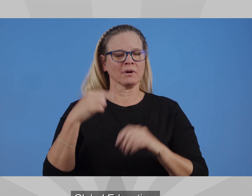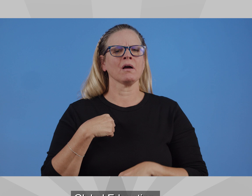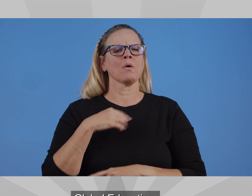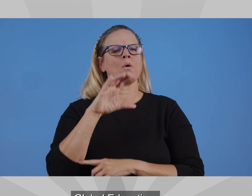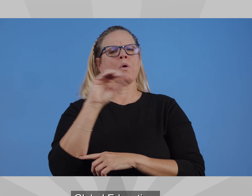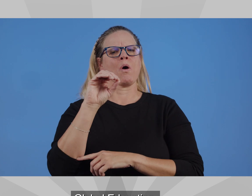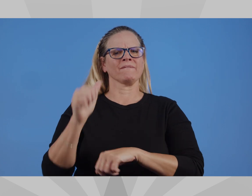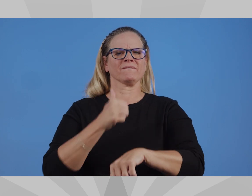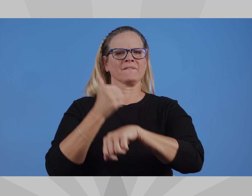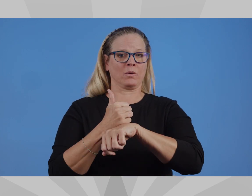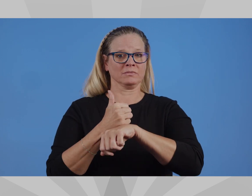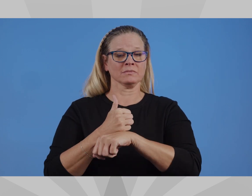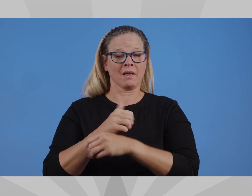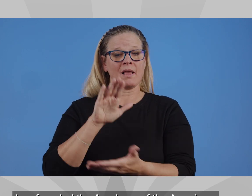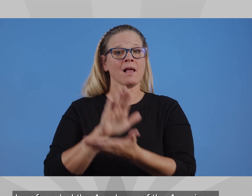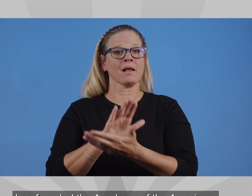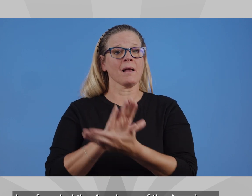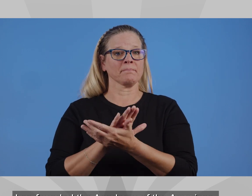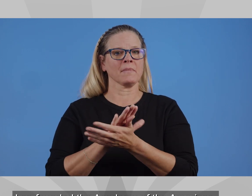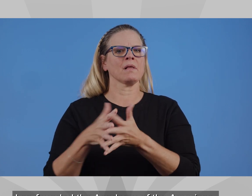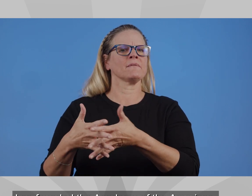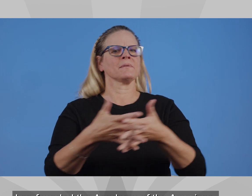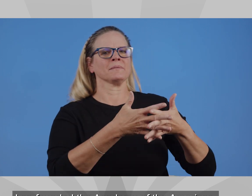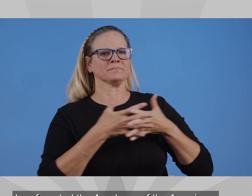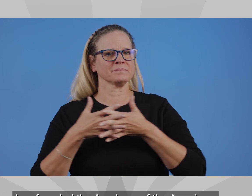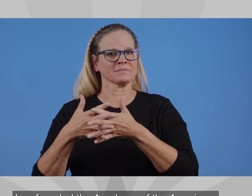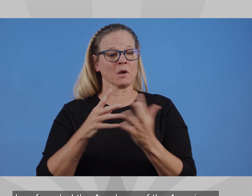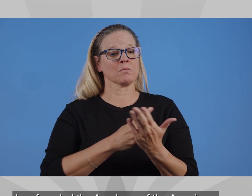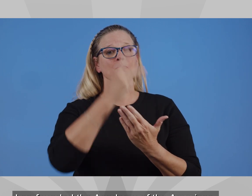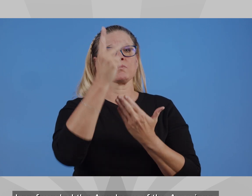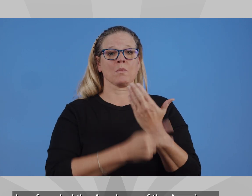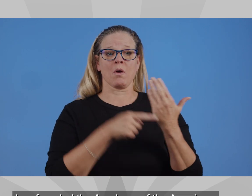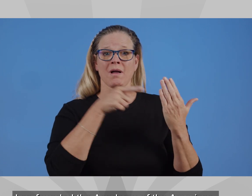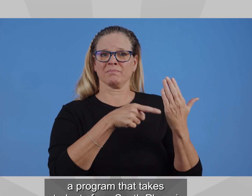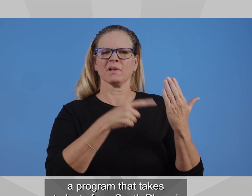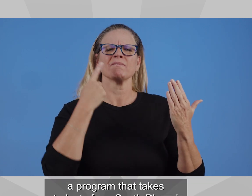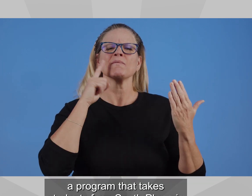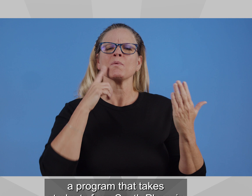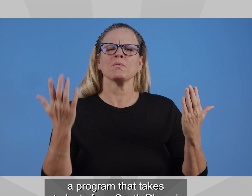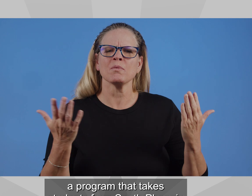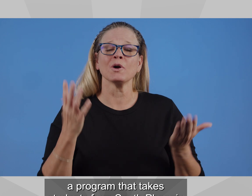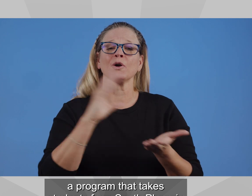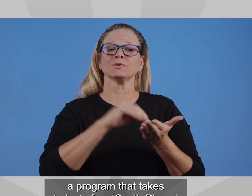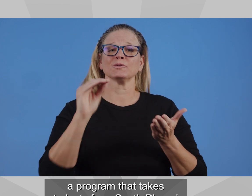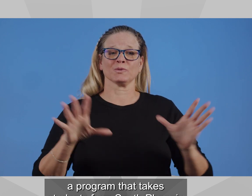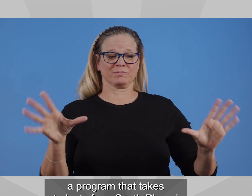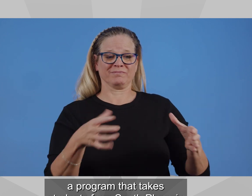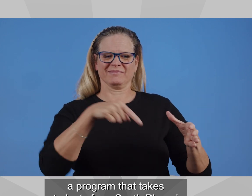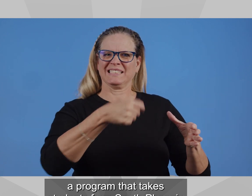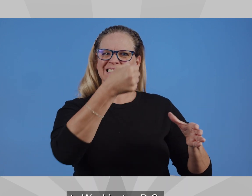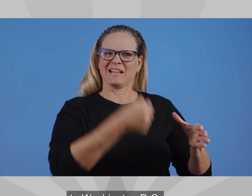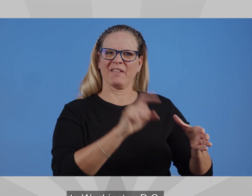Global education. I co-founded the Academy of the Americas, a program that takes students from